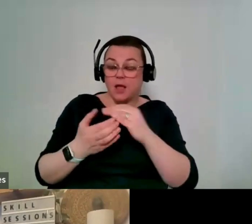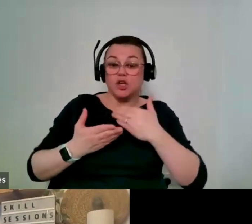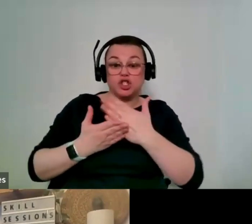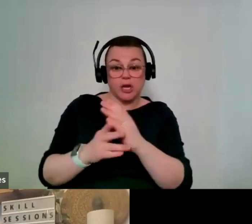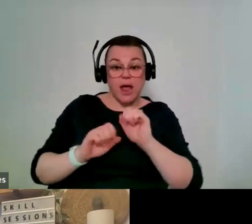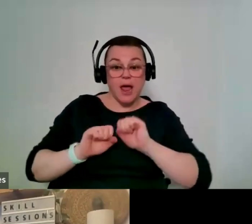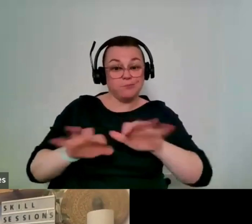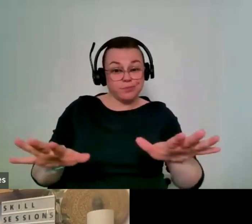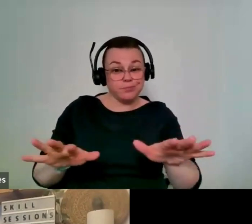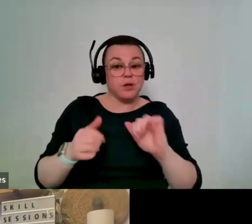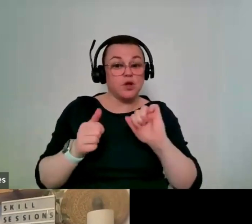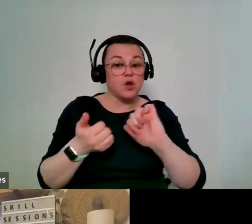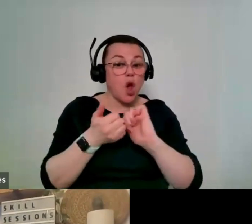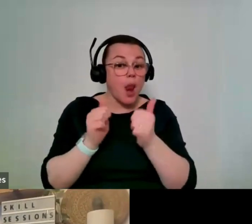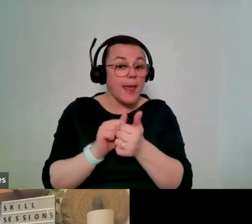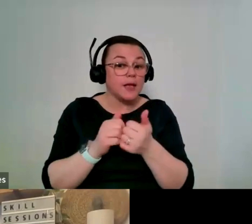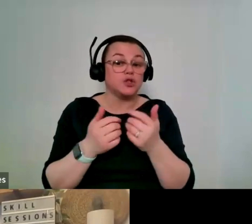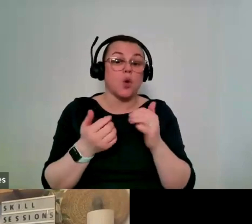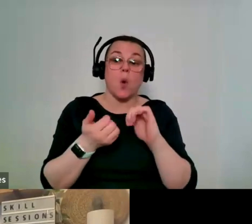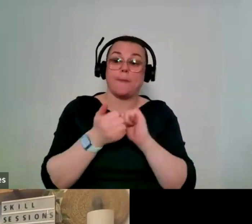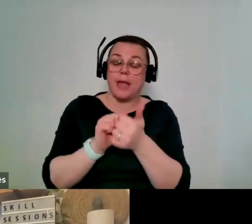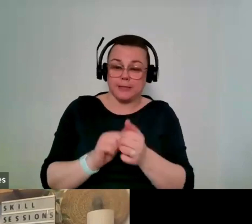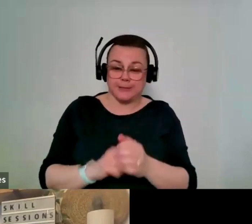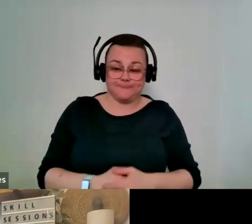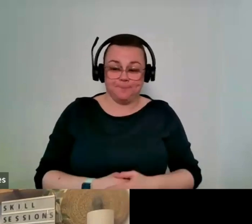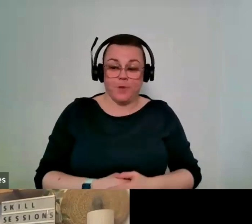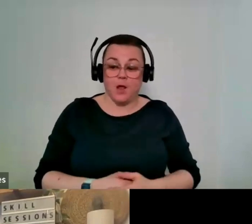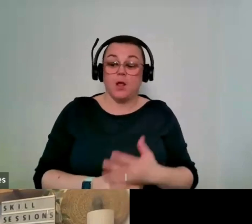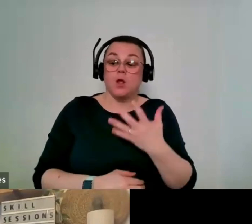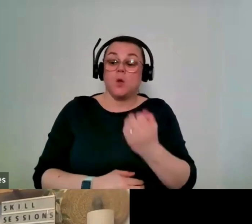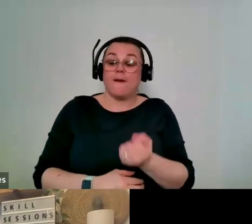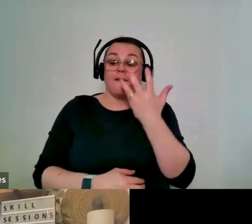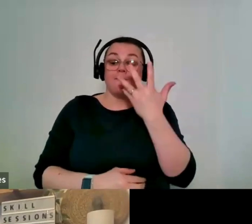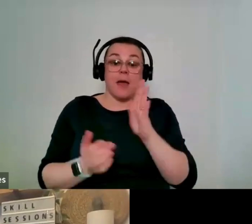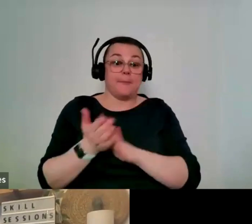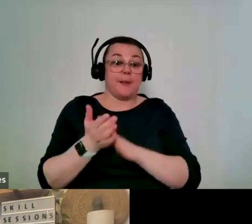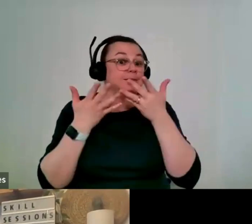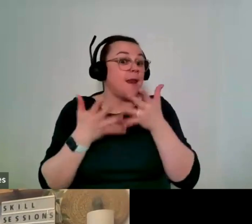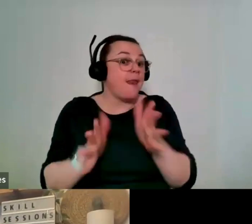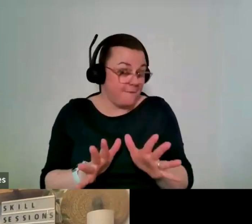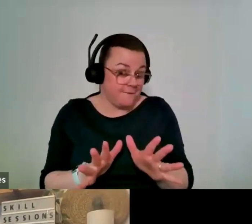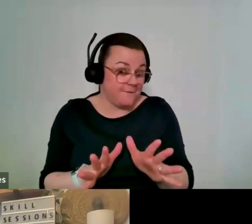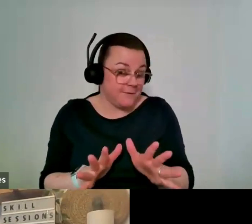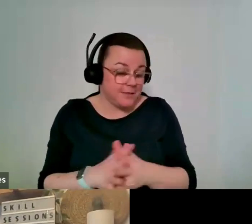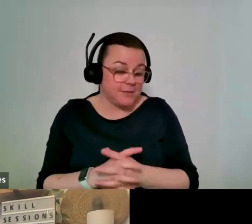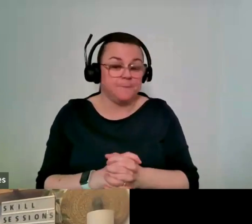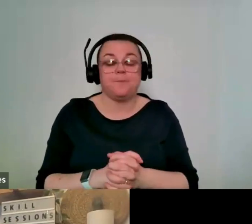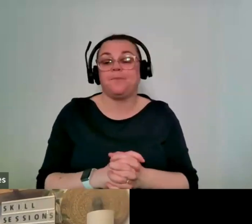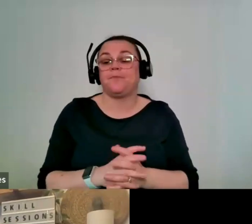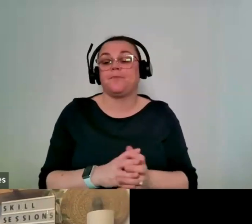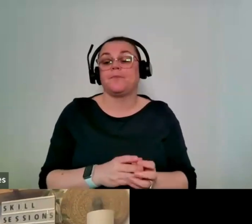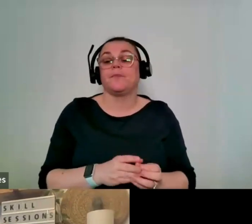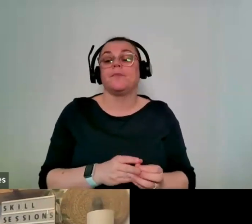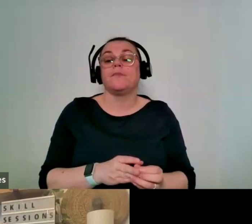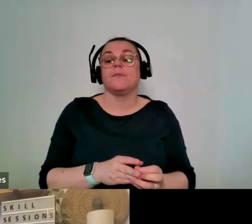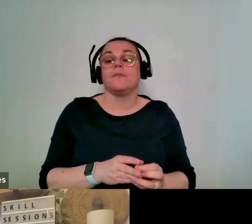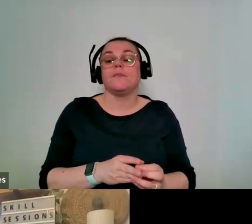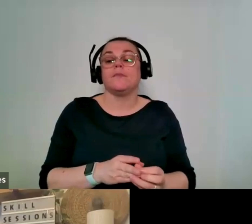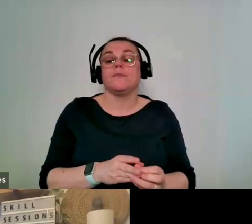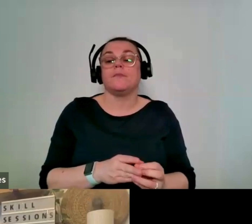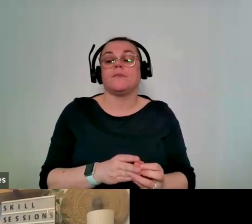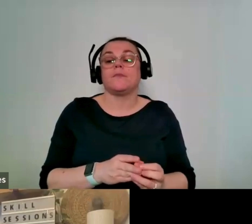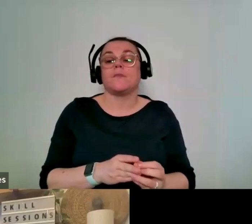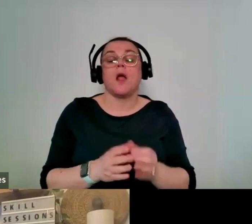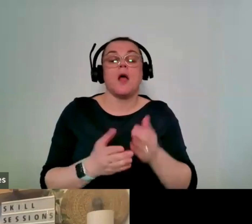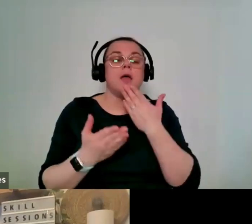as well. So we've got 5 minutes of the webinar left, and